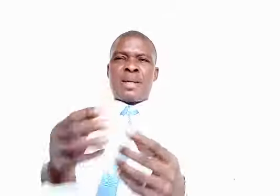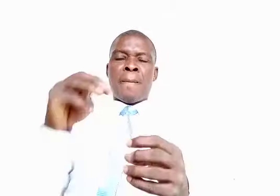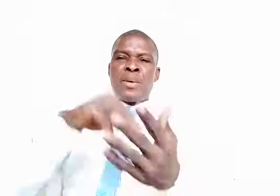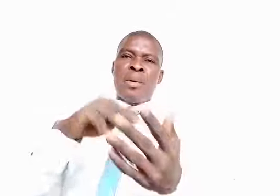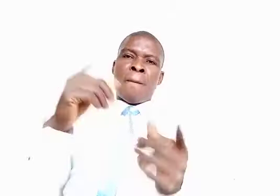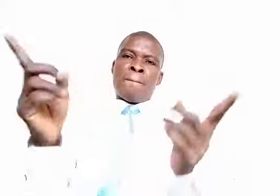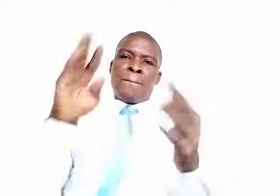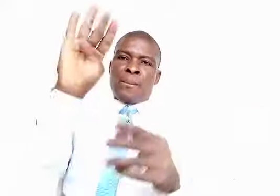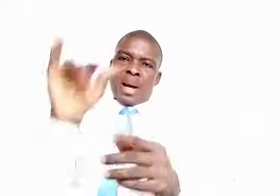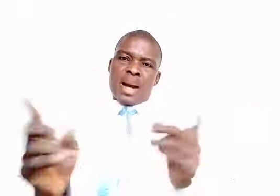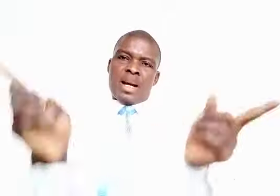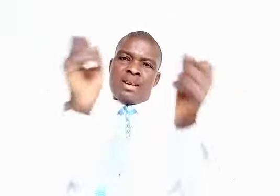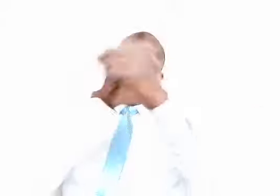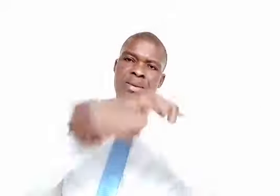day. C.